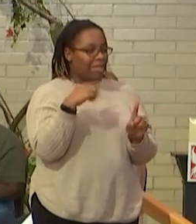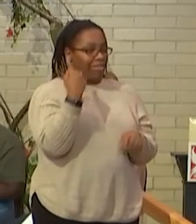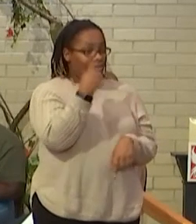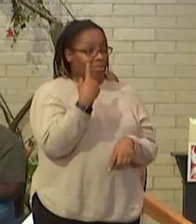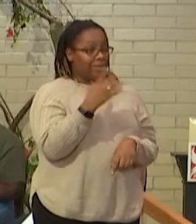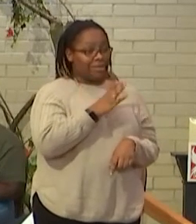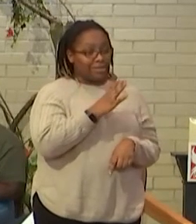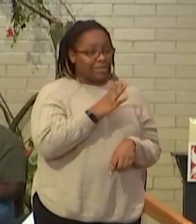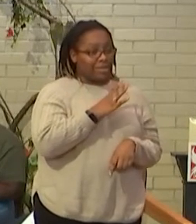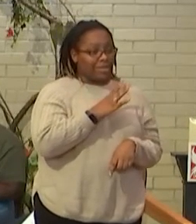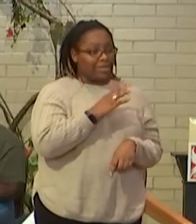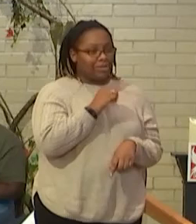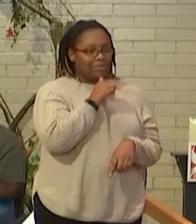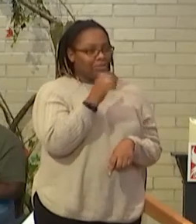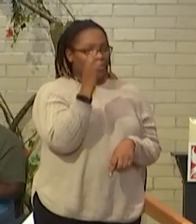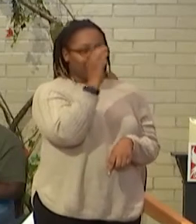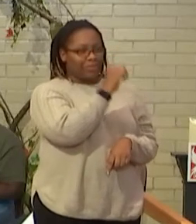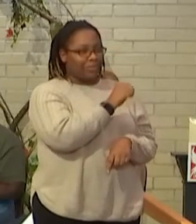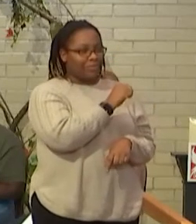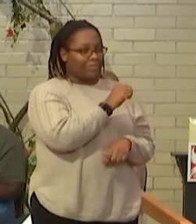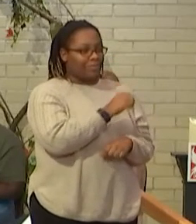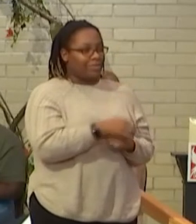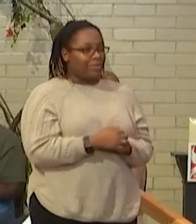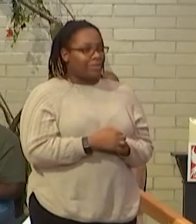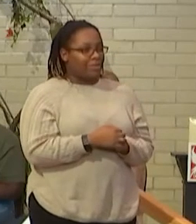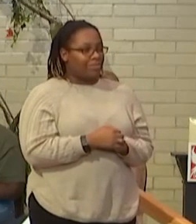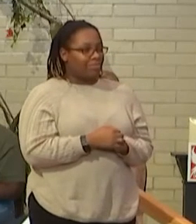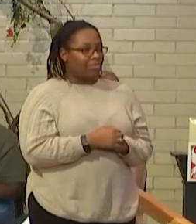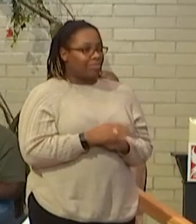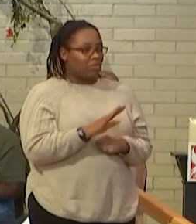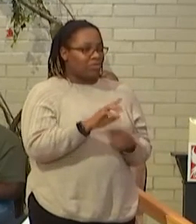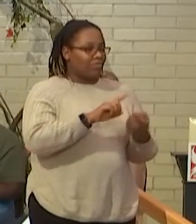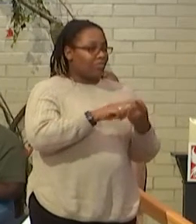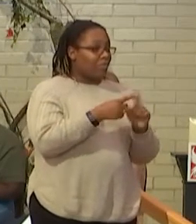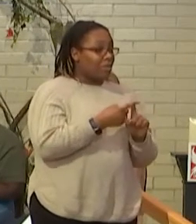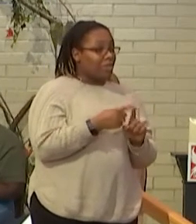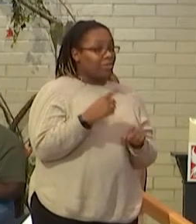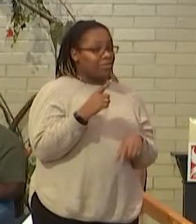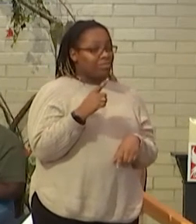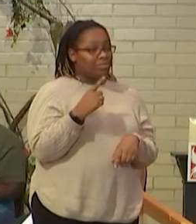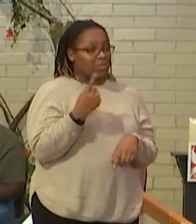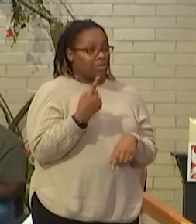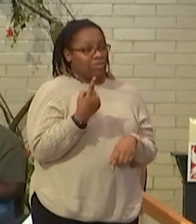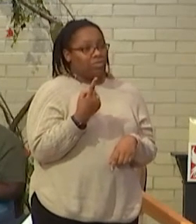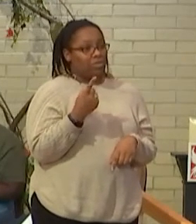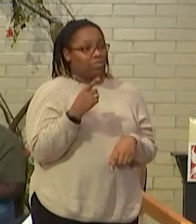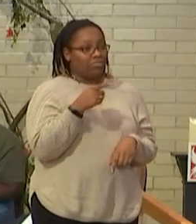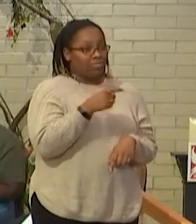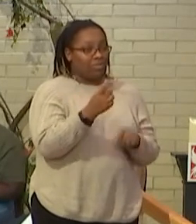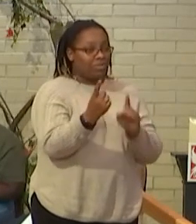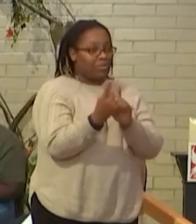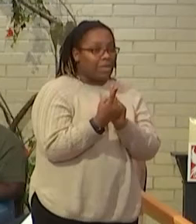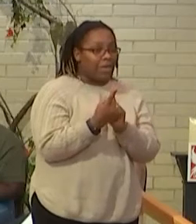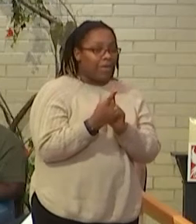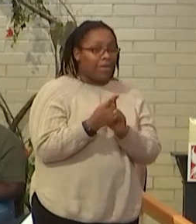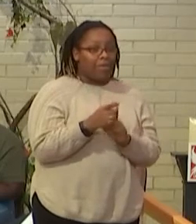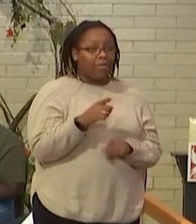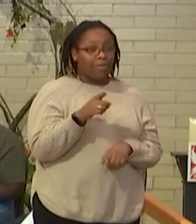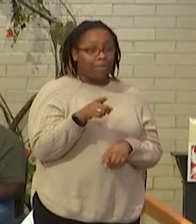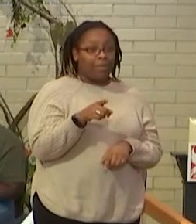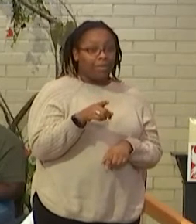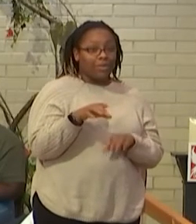So don't just assume, you know, your friend or someone you meet is doing well. Oh, you're doing so